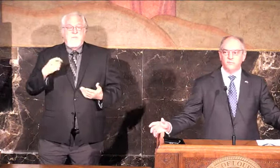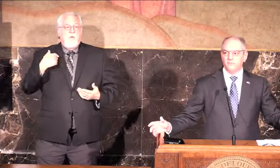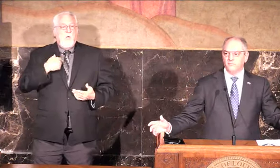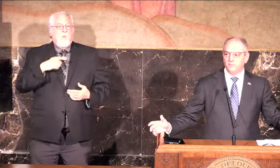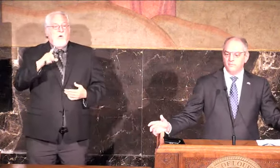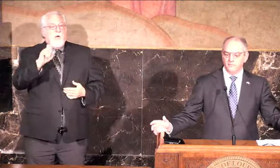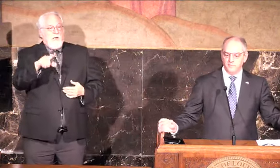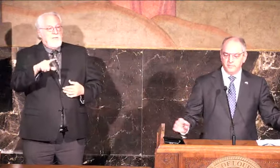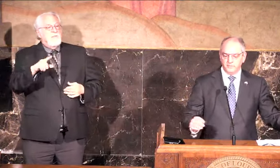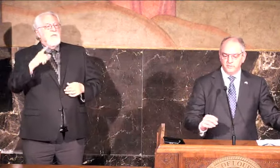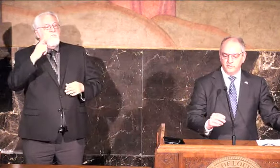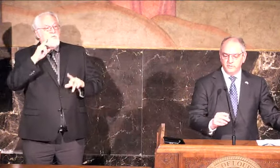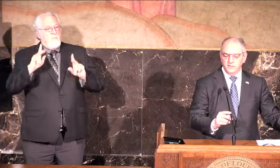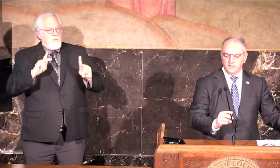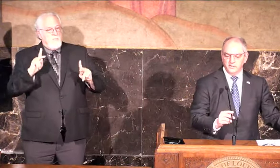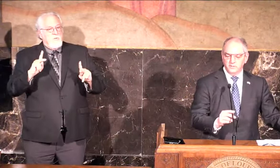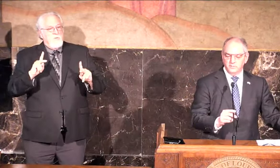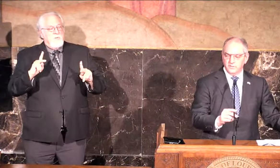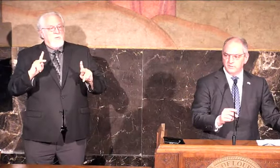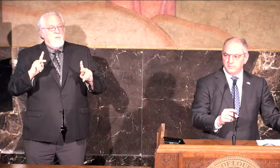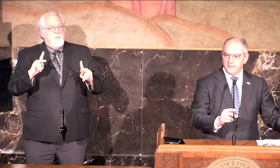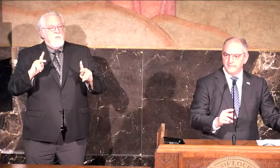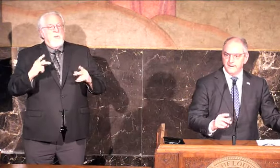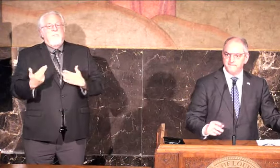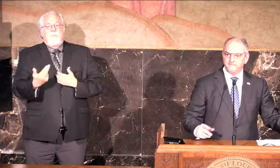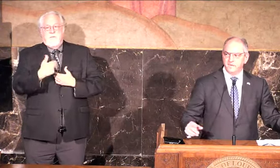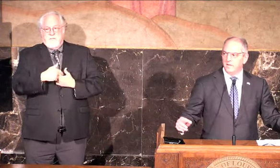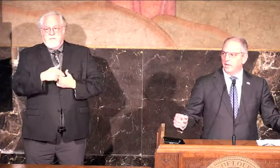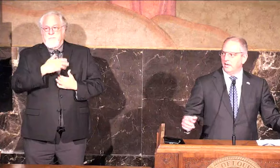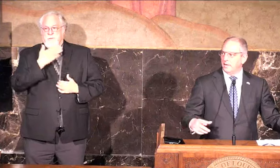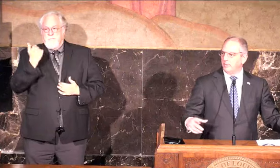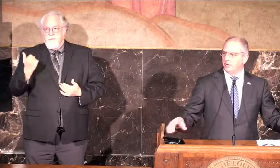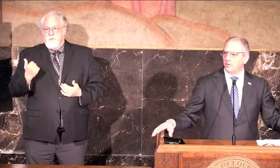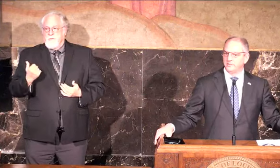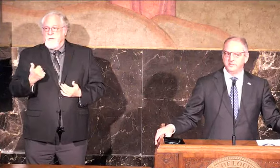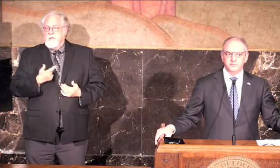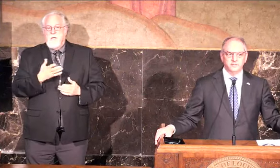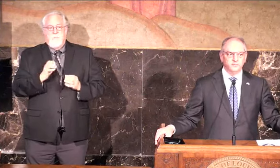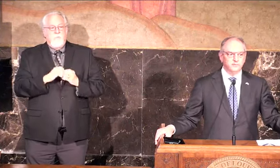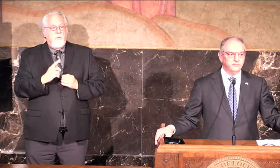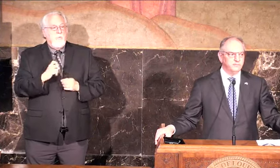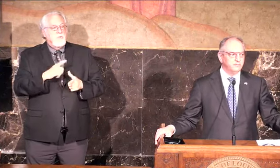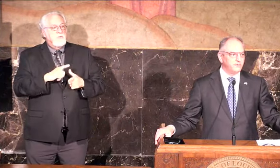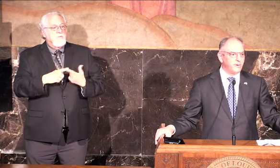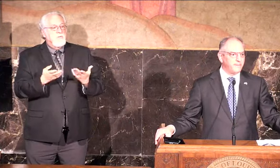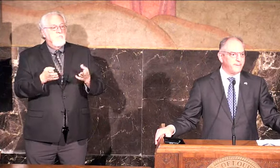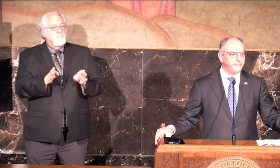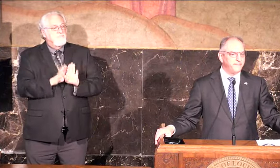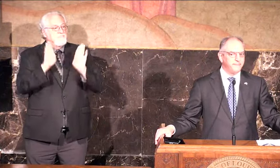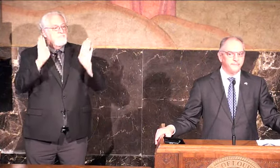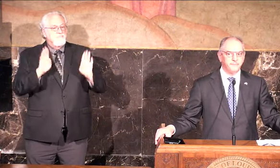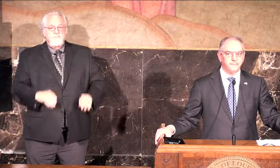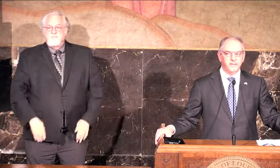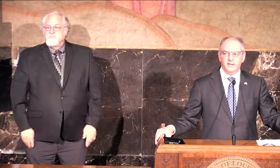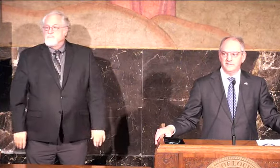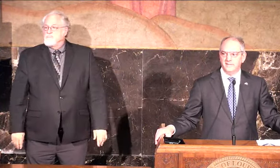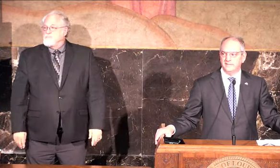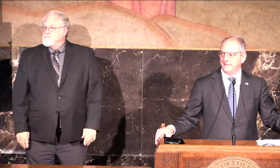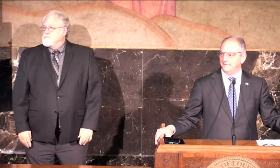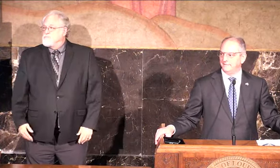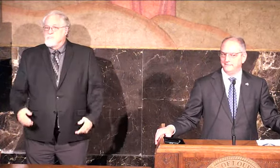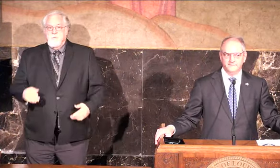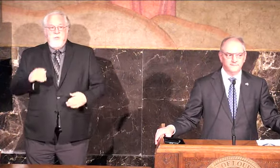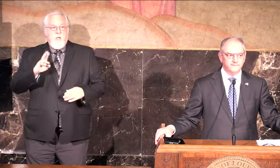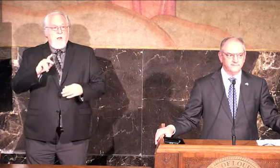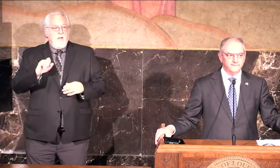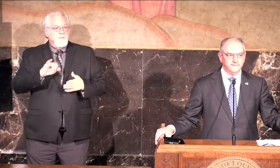asking for people to participate better. A couple more questions, and then we'll wrap up, unless that's